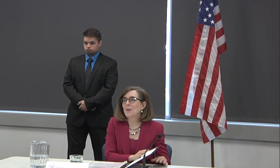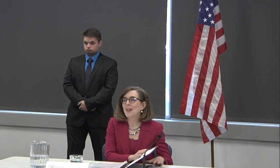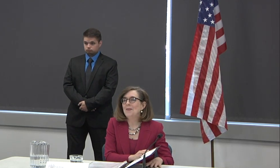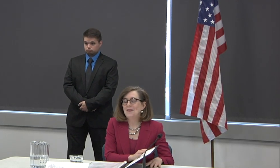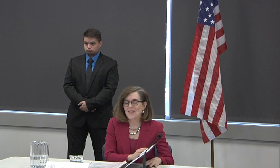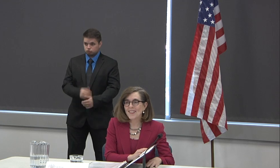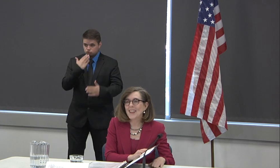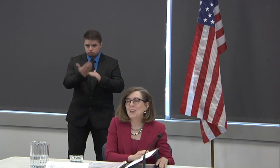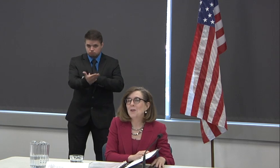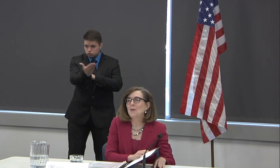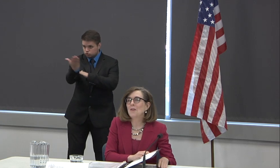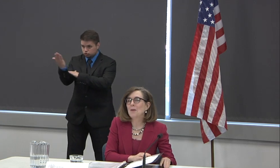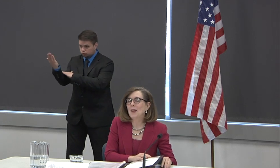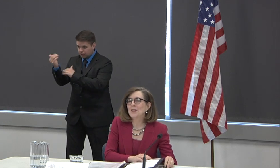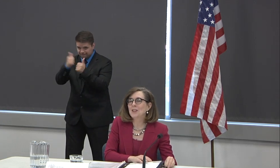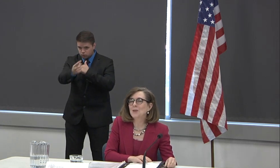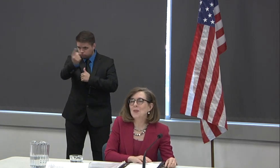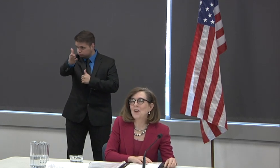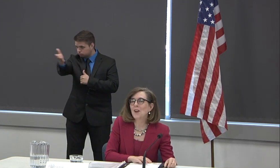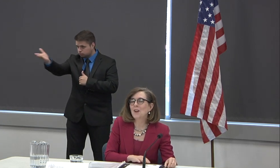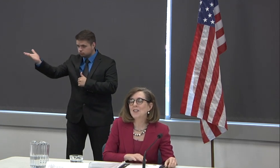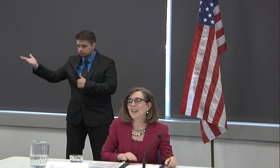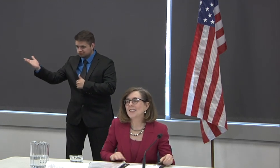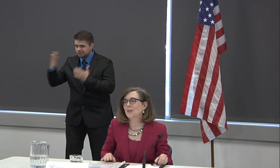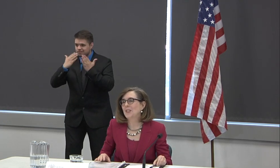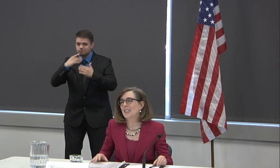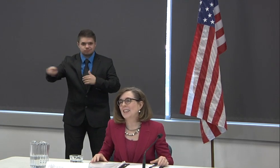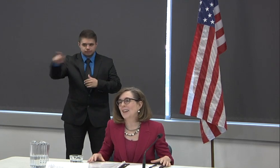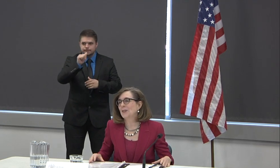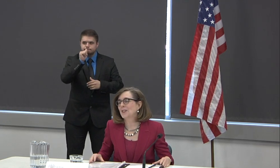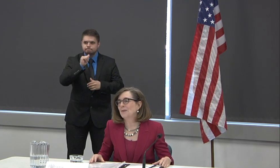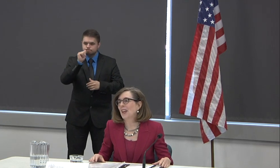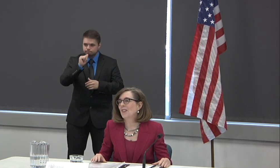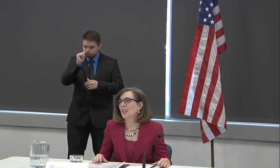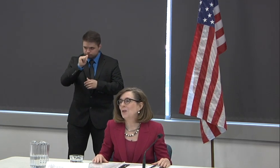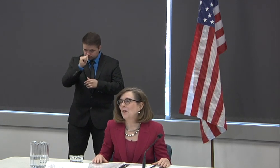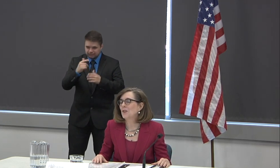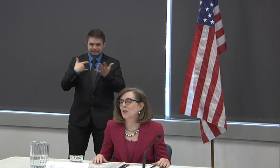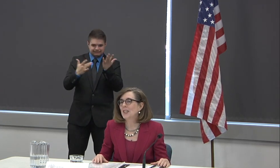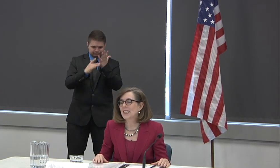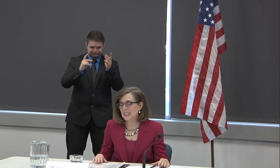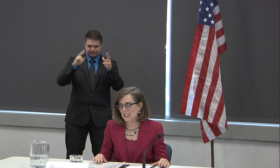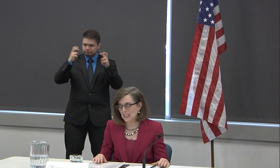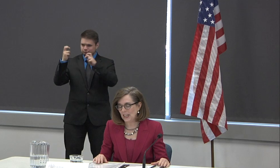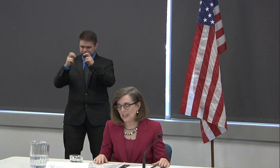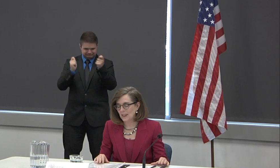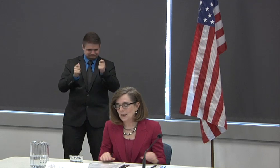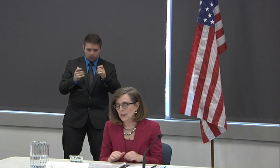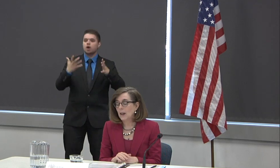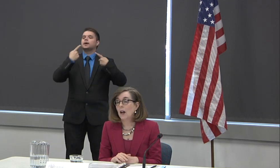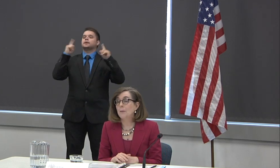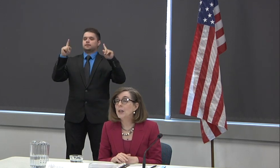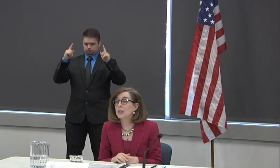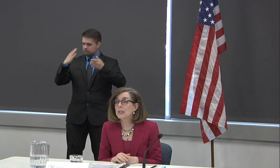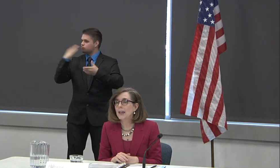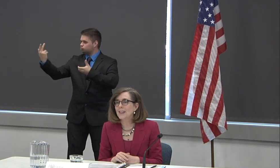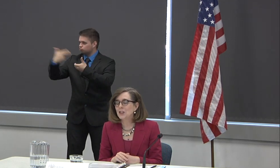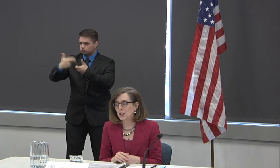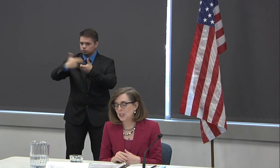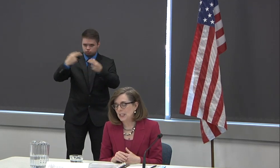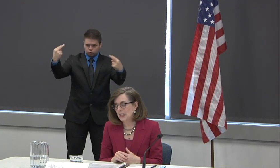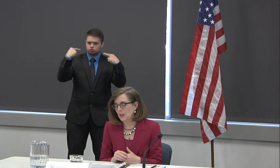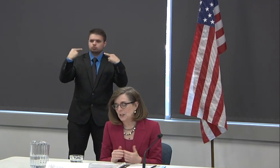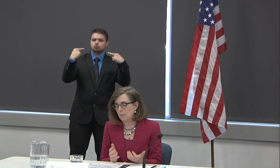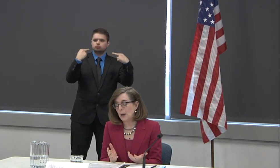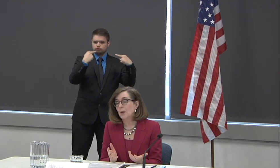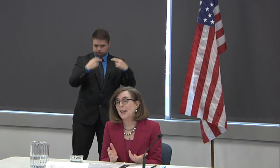everyone. Thank you for your patience with our technical details, and thank you all for joining us today. I'm here today to share